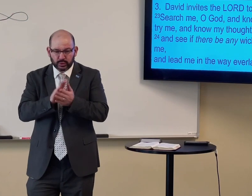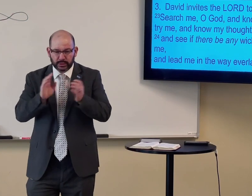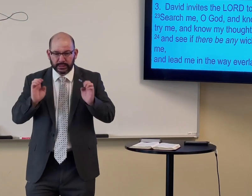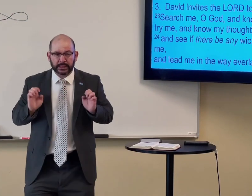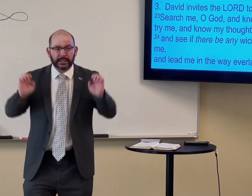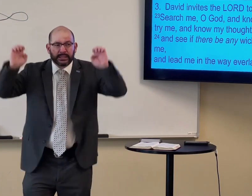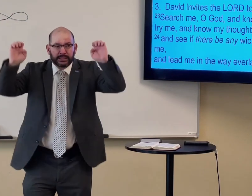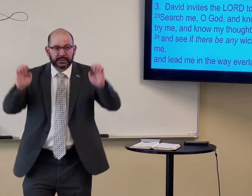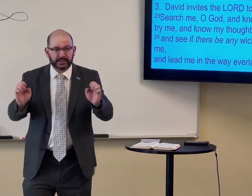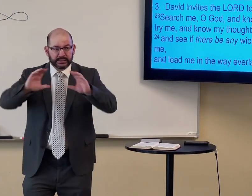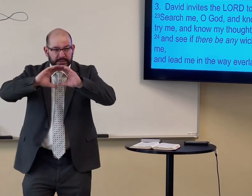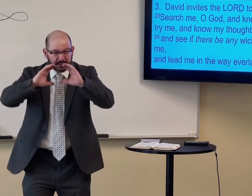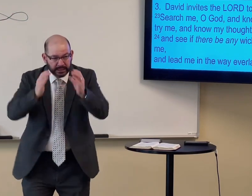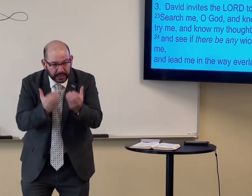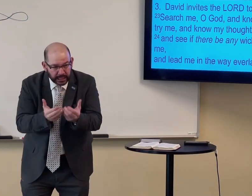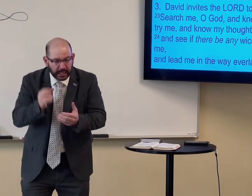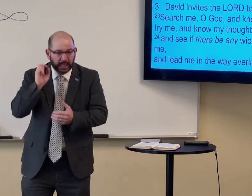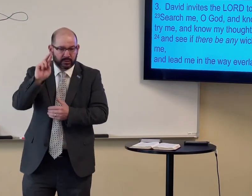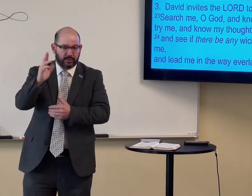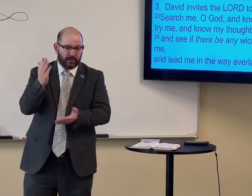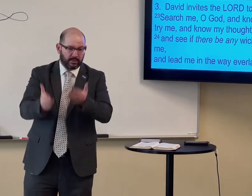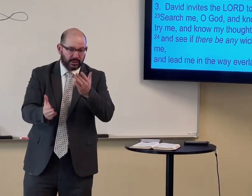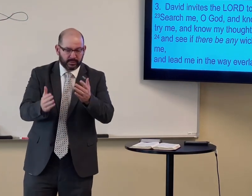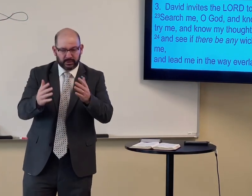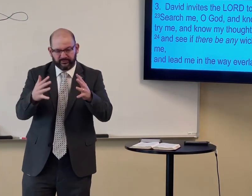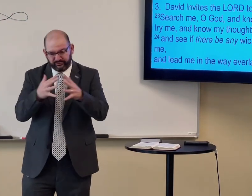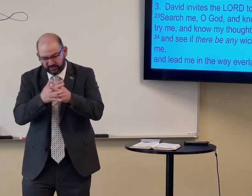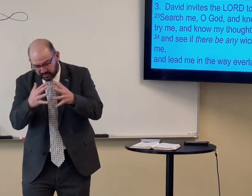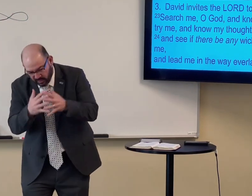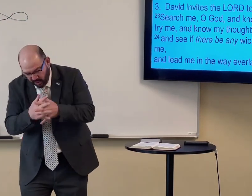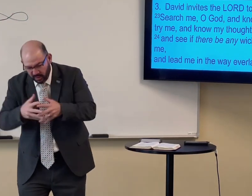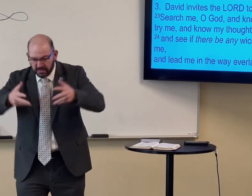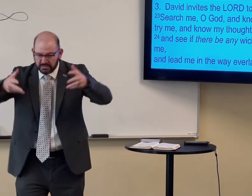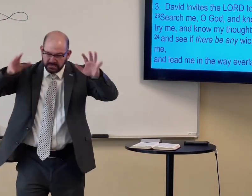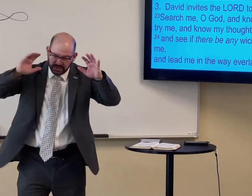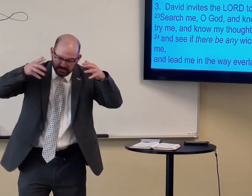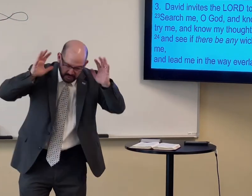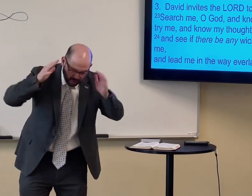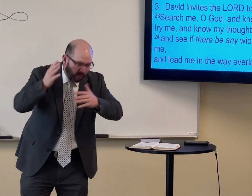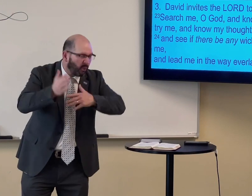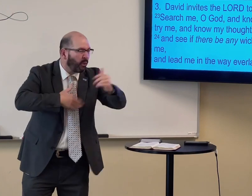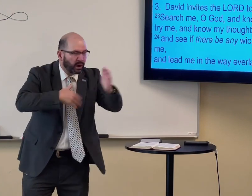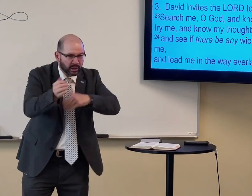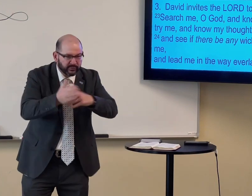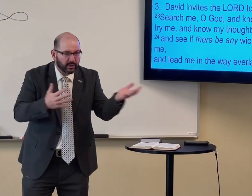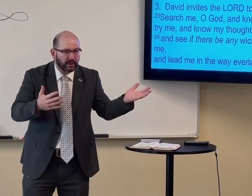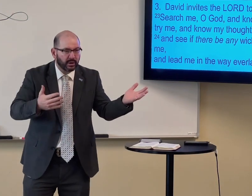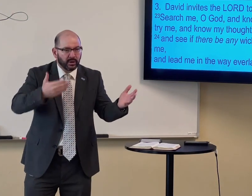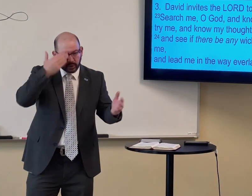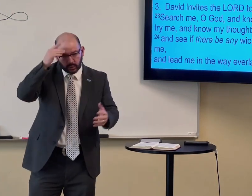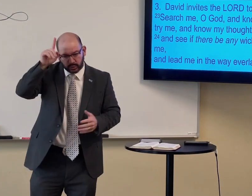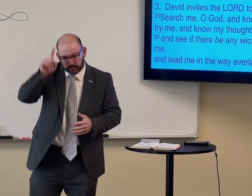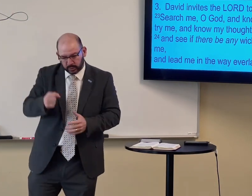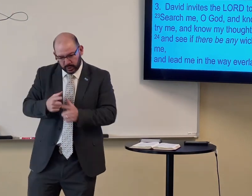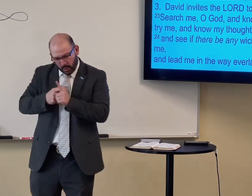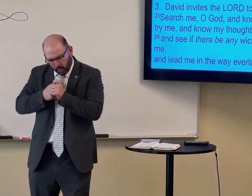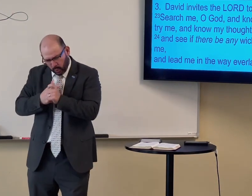maybe in school and exercising, in class or playing football, or basketball, whatever, you